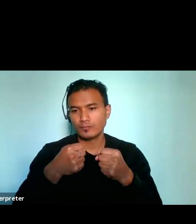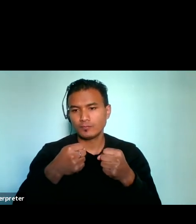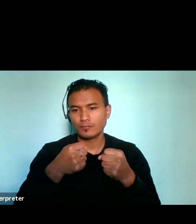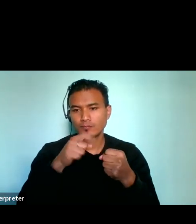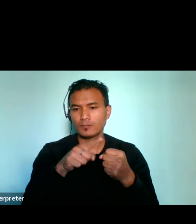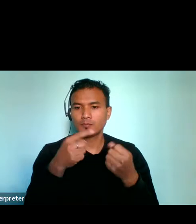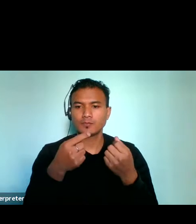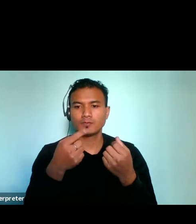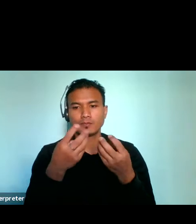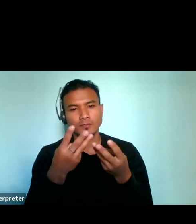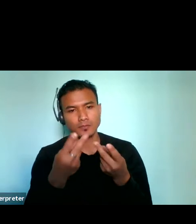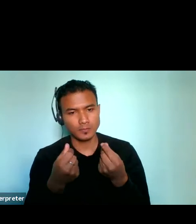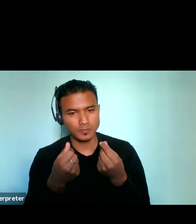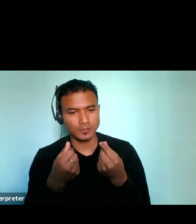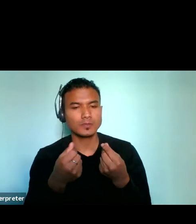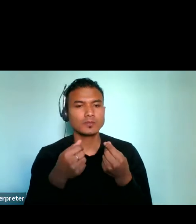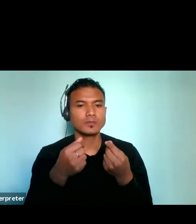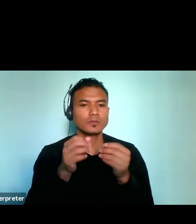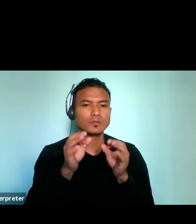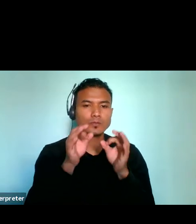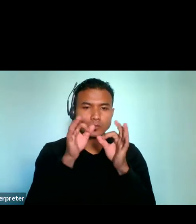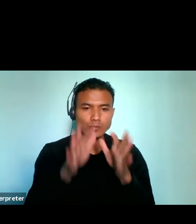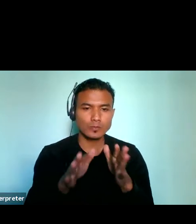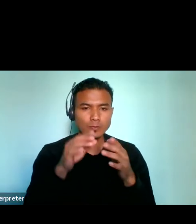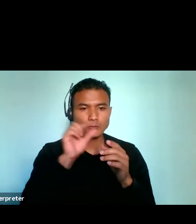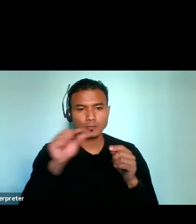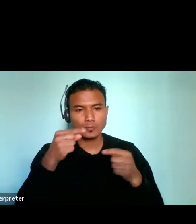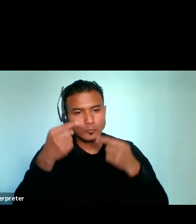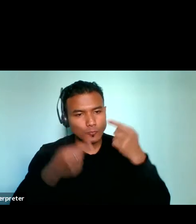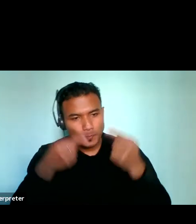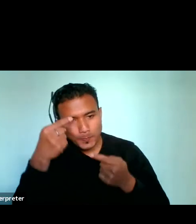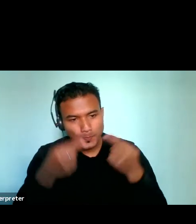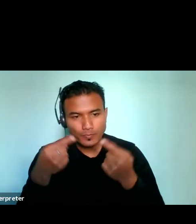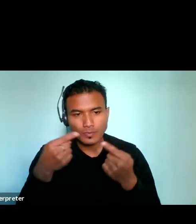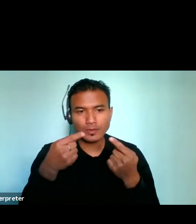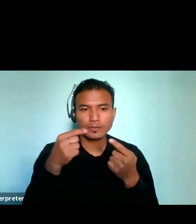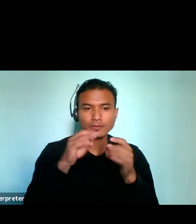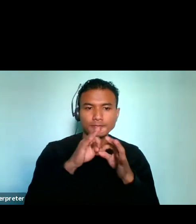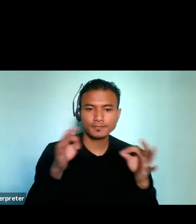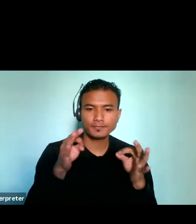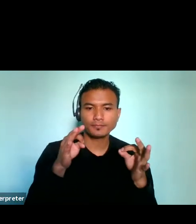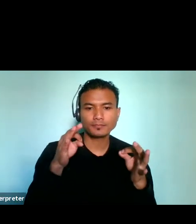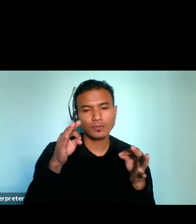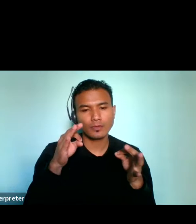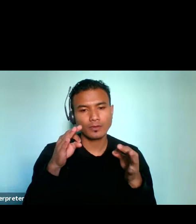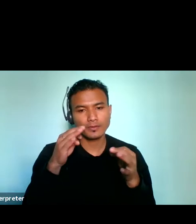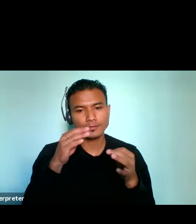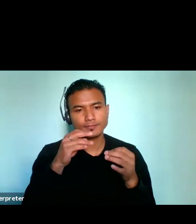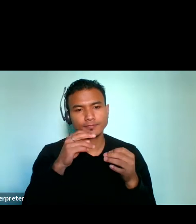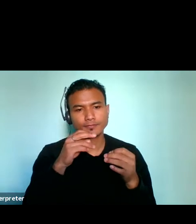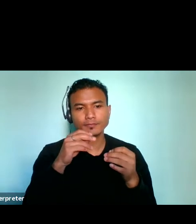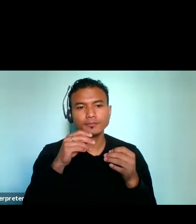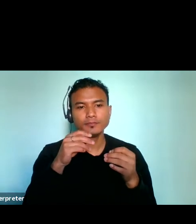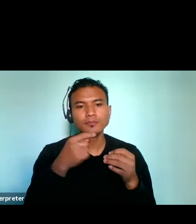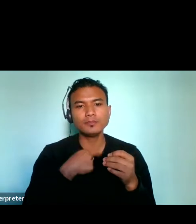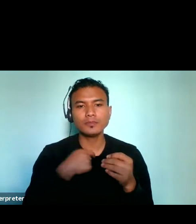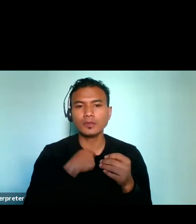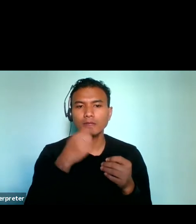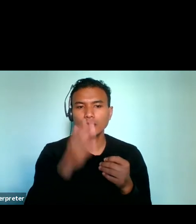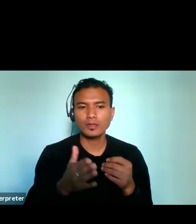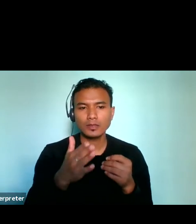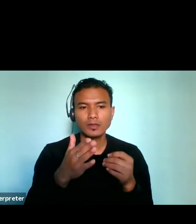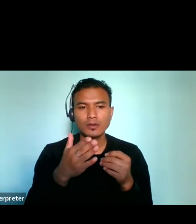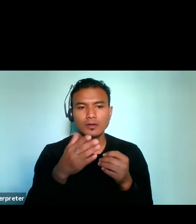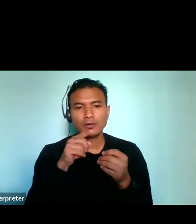numbers and facts about conflict, about dispossession, about threats against defenders, and about killings of defenders.